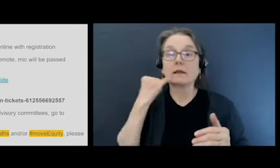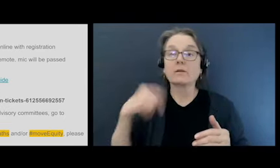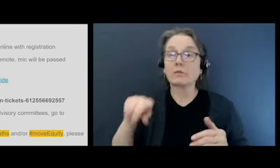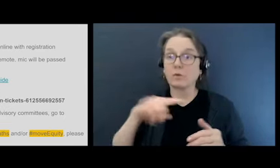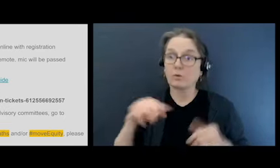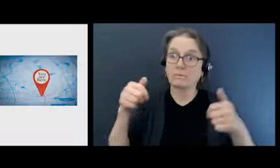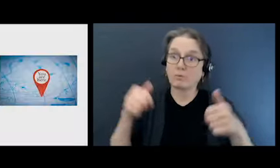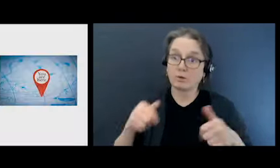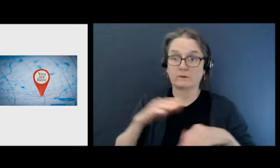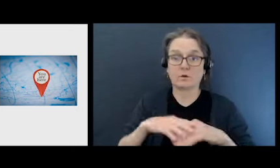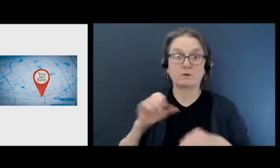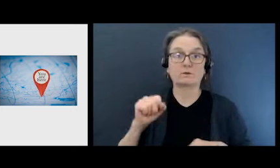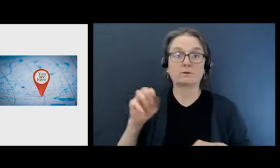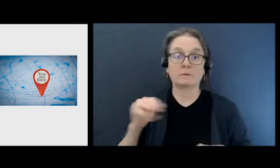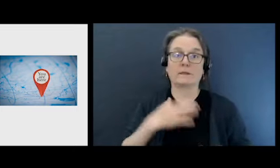Equity.